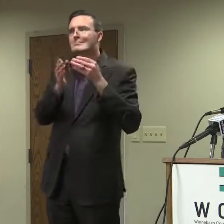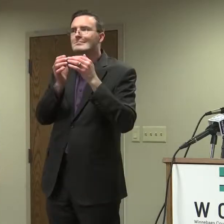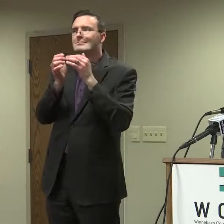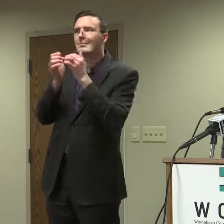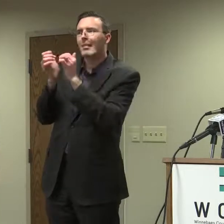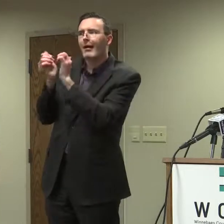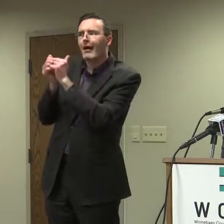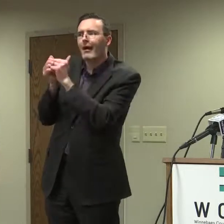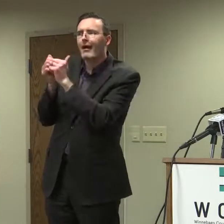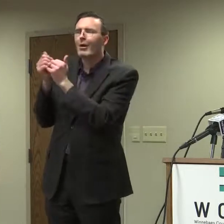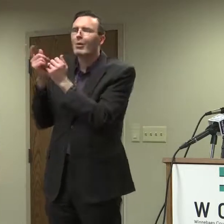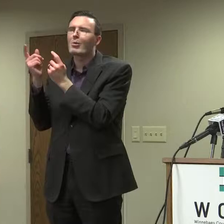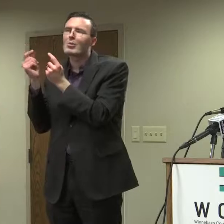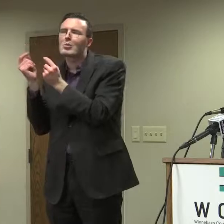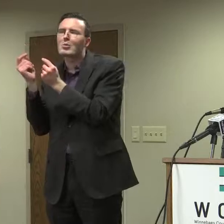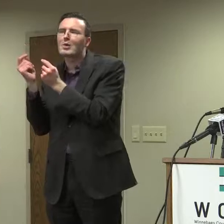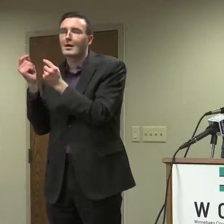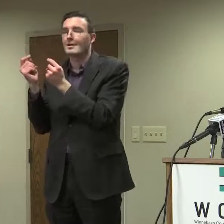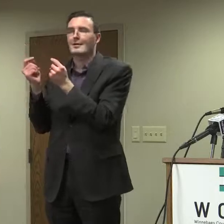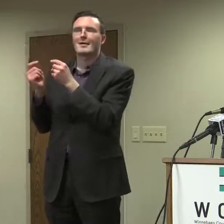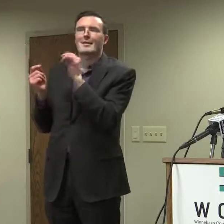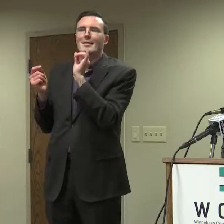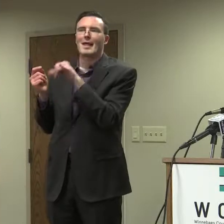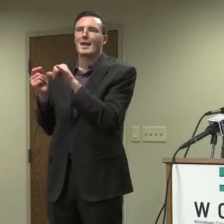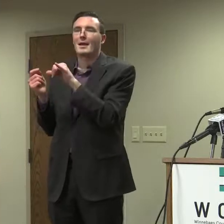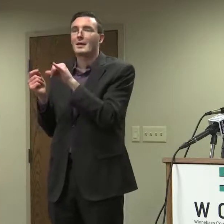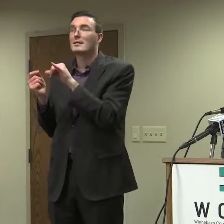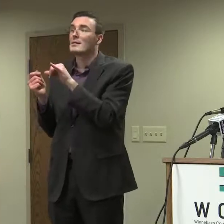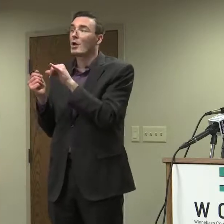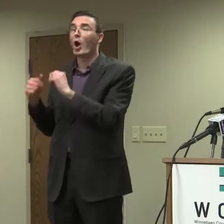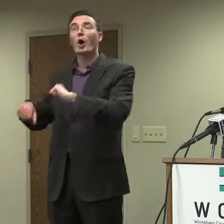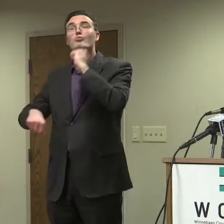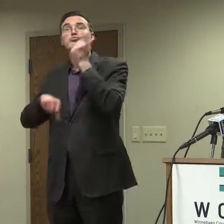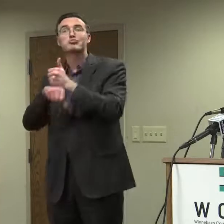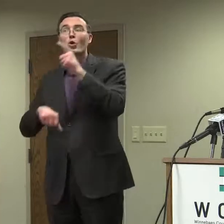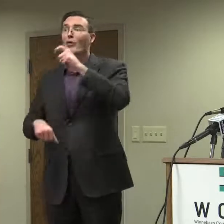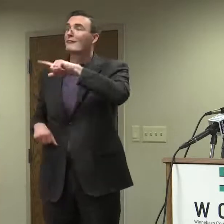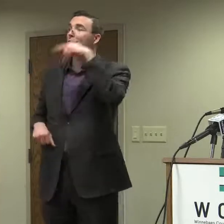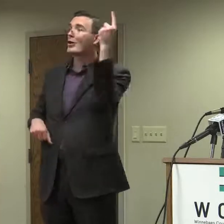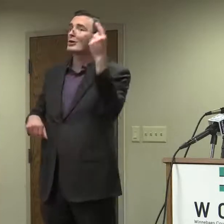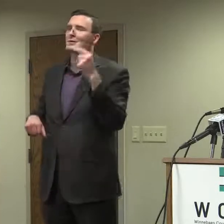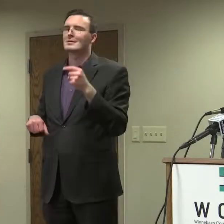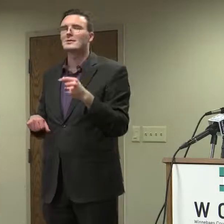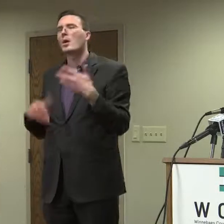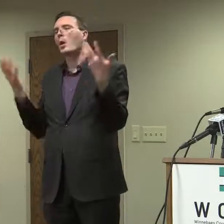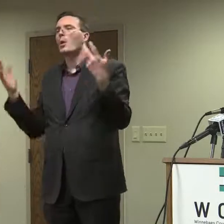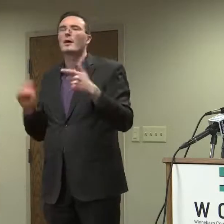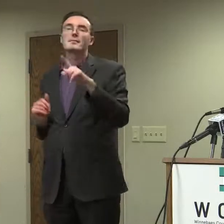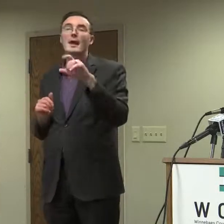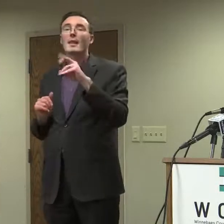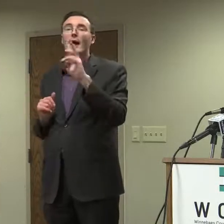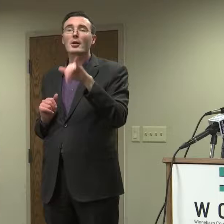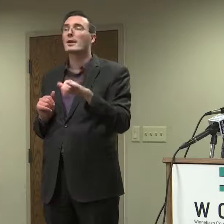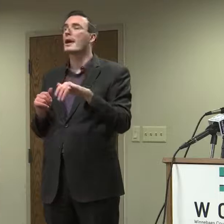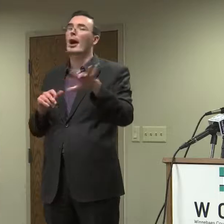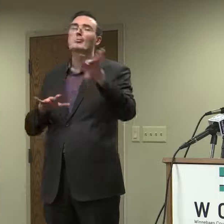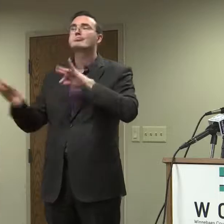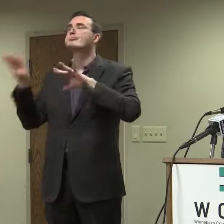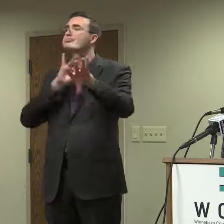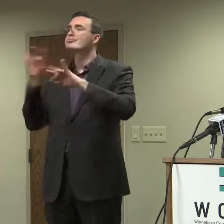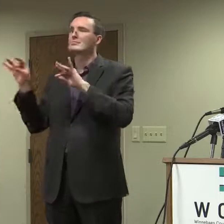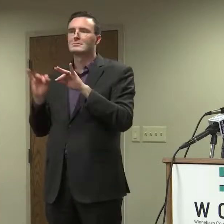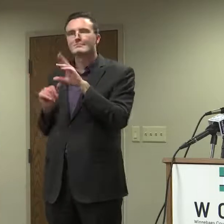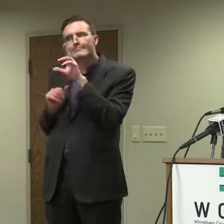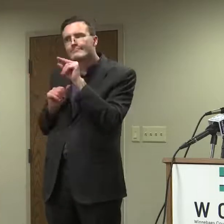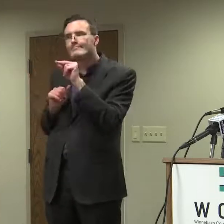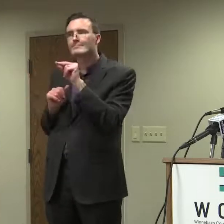have an opportunity to be vaccinated first. That it's not a first come, first serve, it's not a lottery basis, that we're making sure that those pieces,